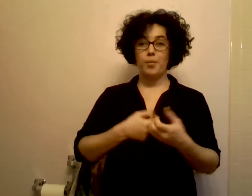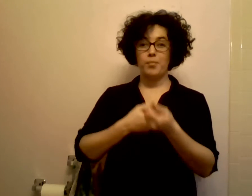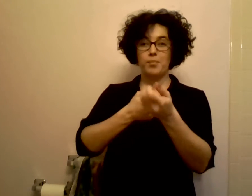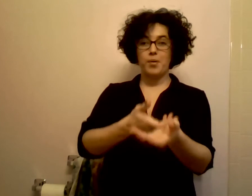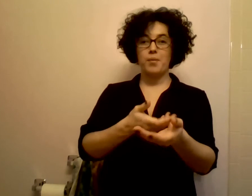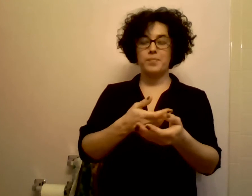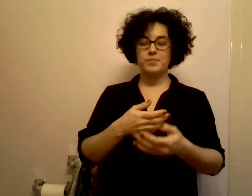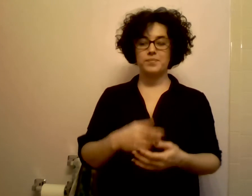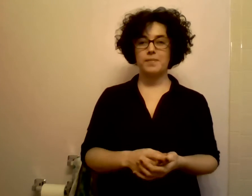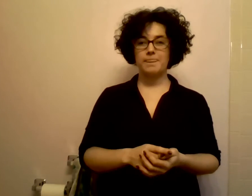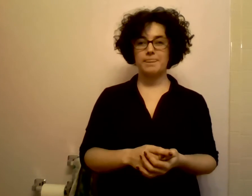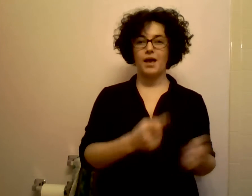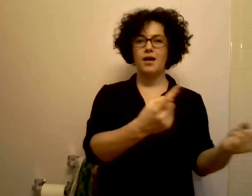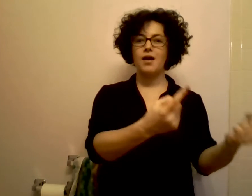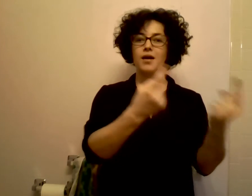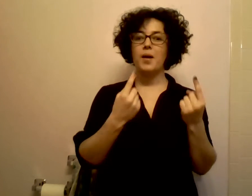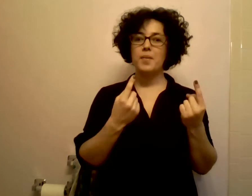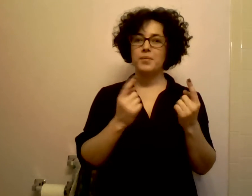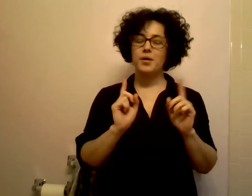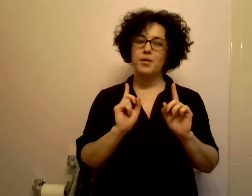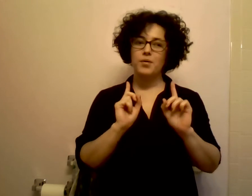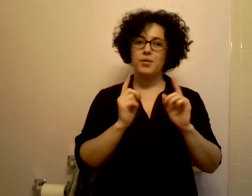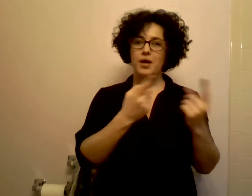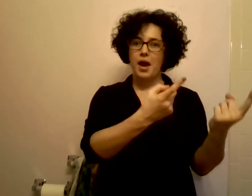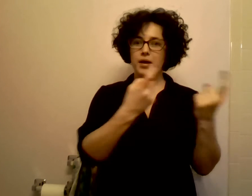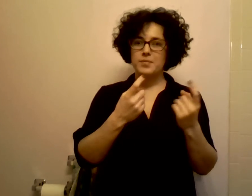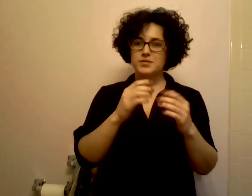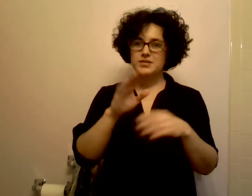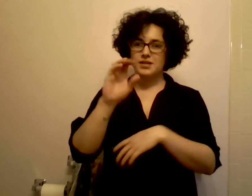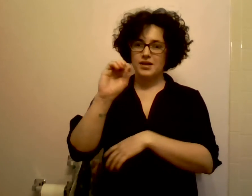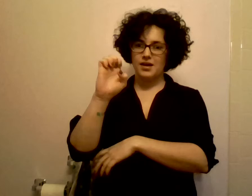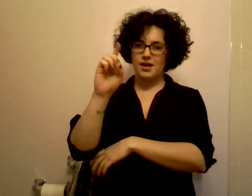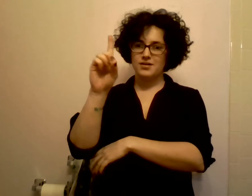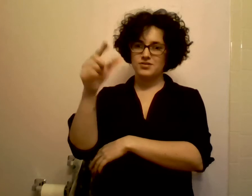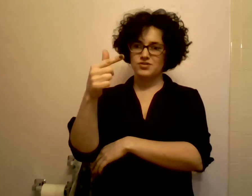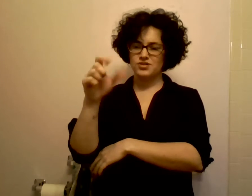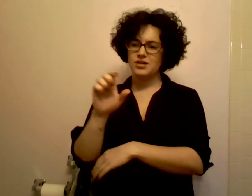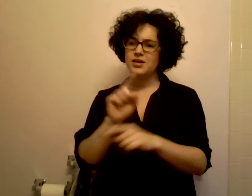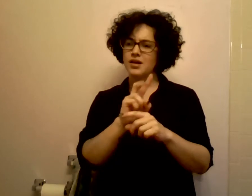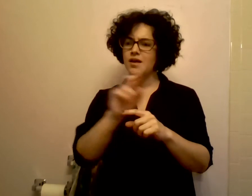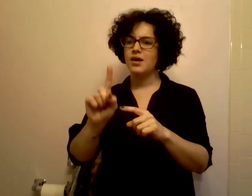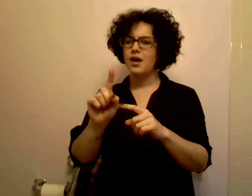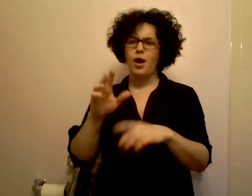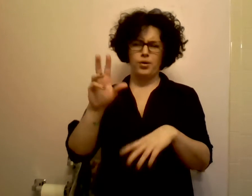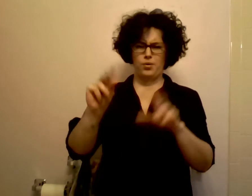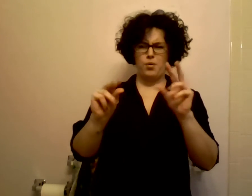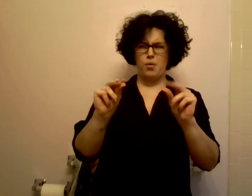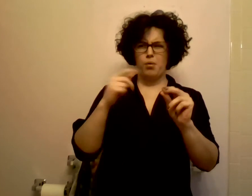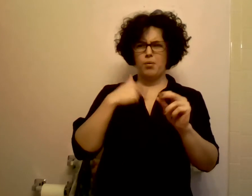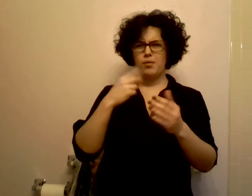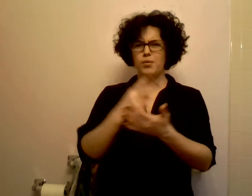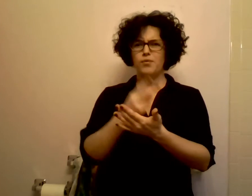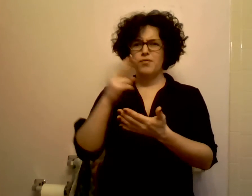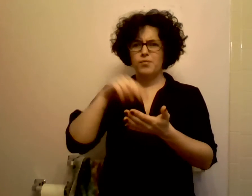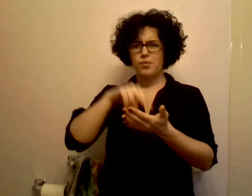come to the edge, he said. No, they replied, we will fall. Come to the